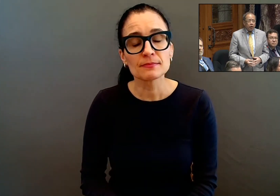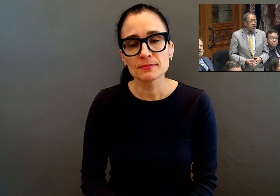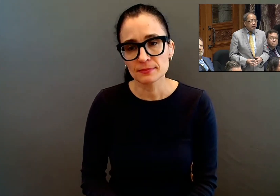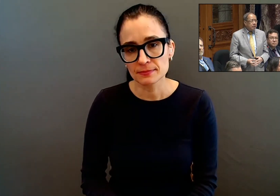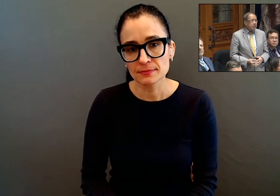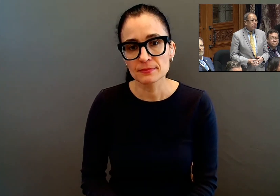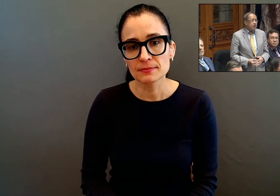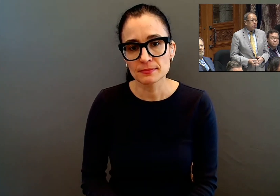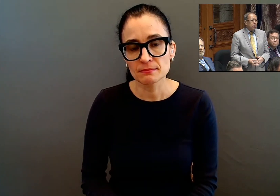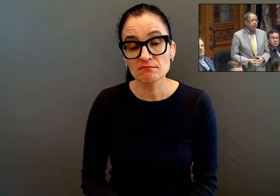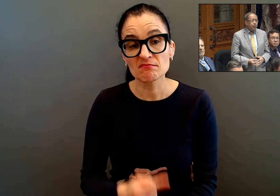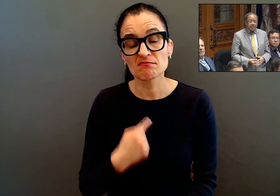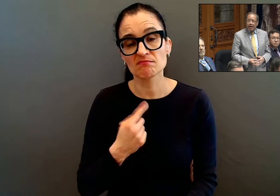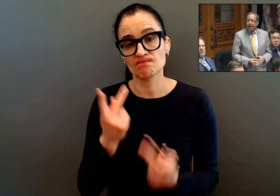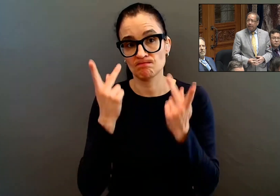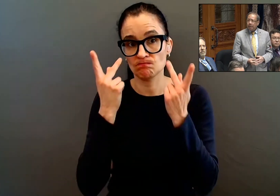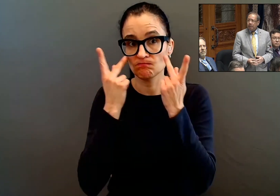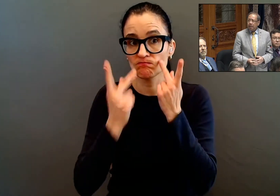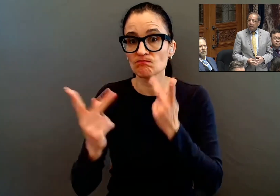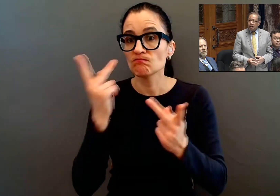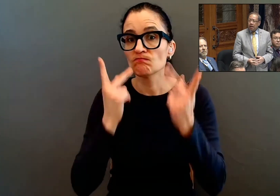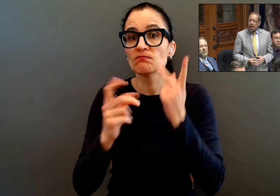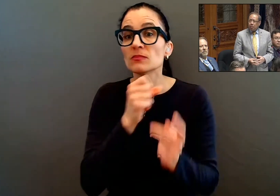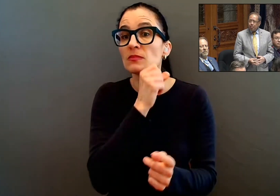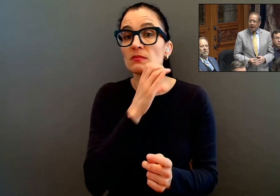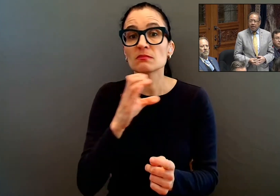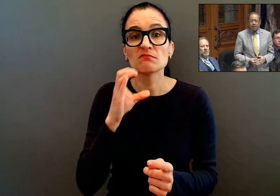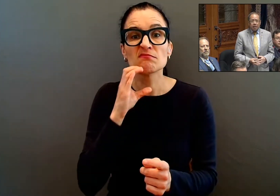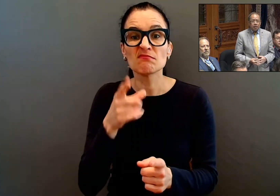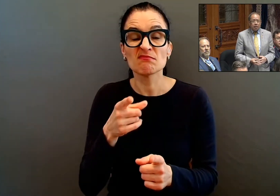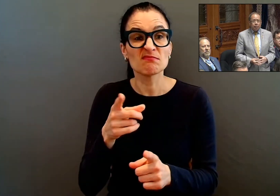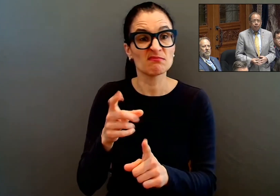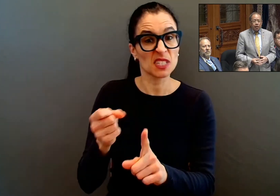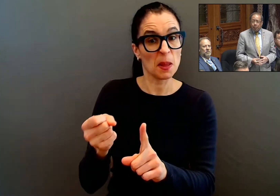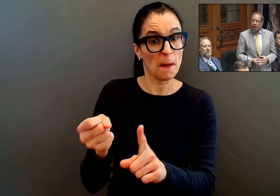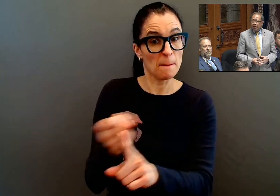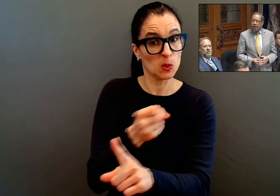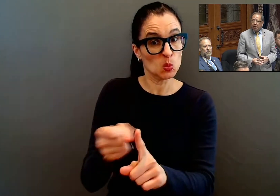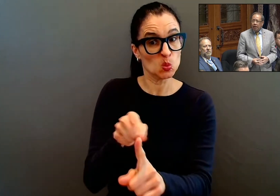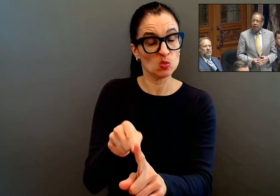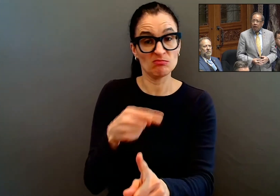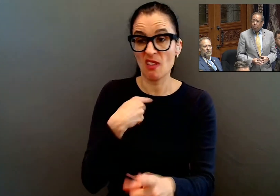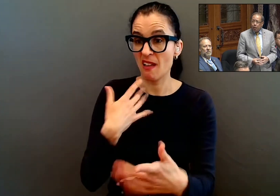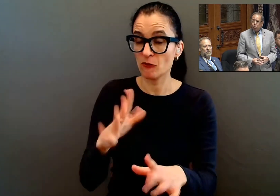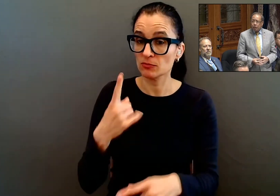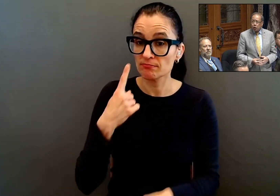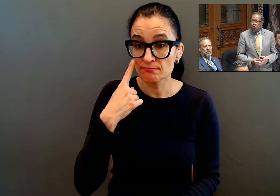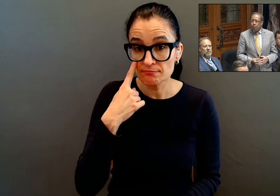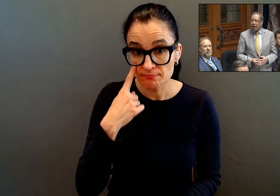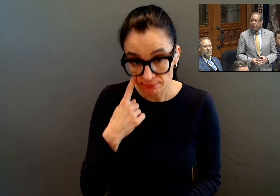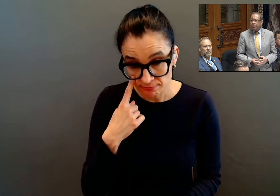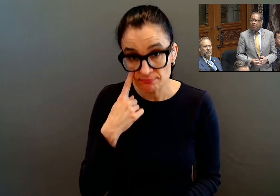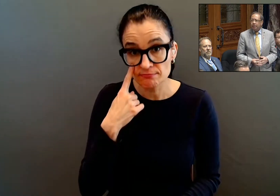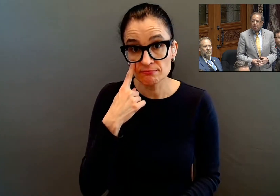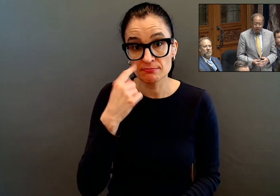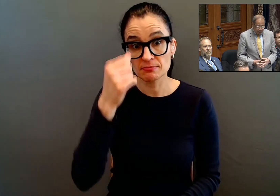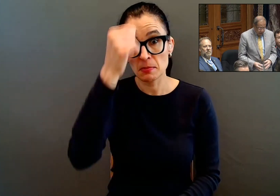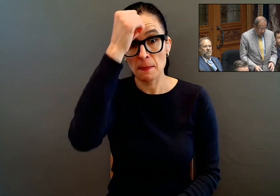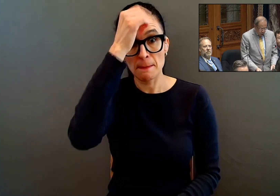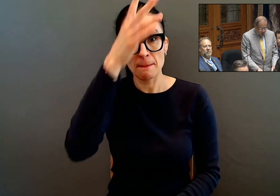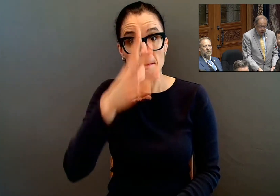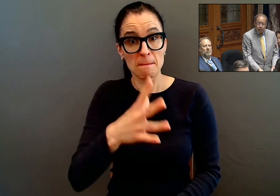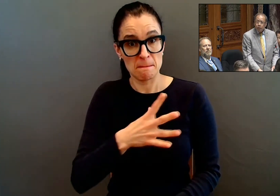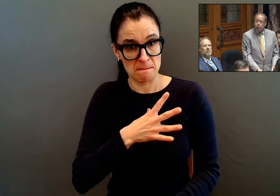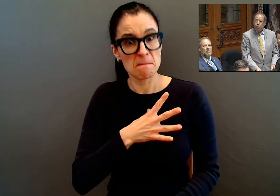I witnessed firsthand a man verbally abused his own mother,